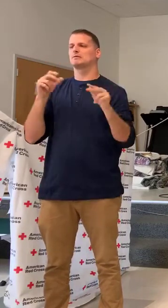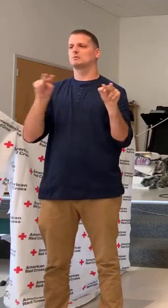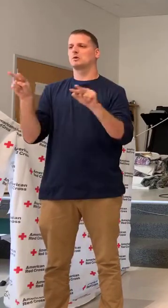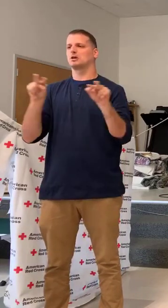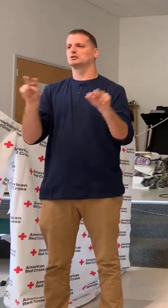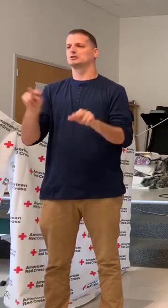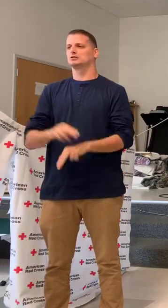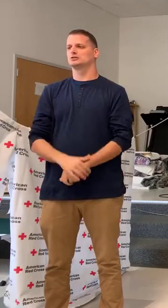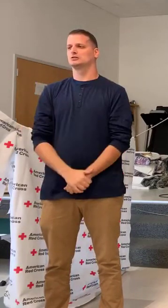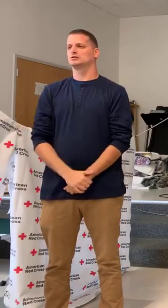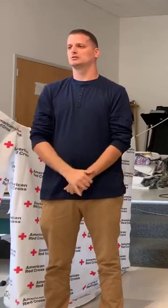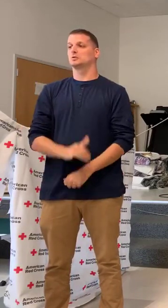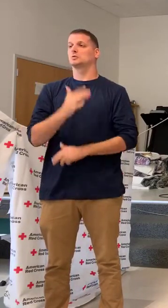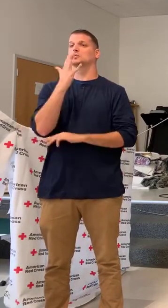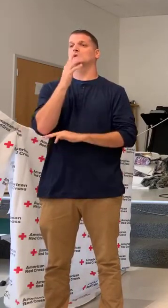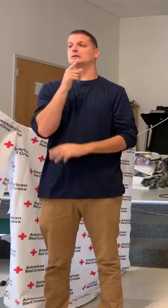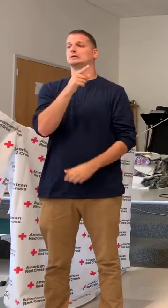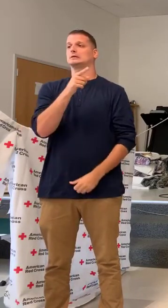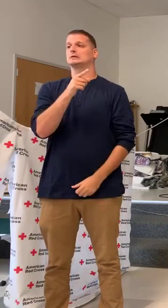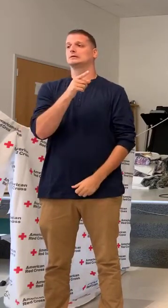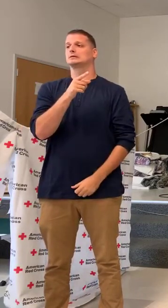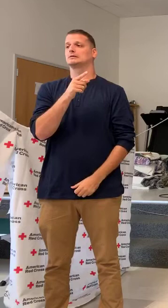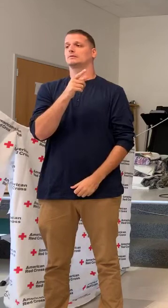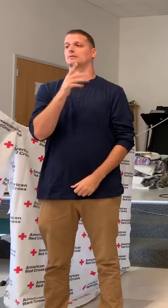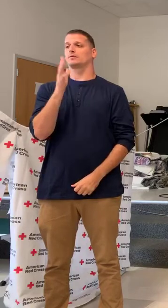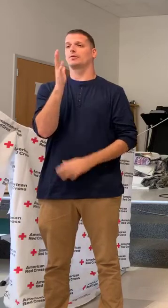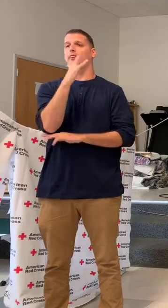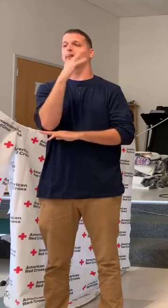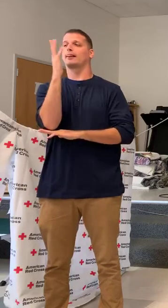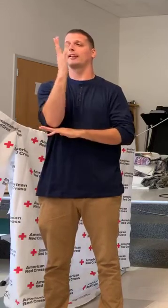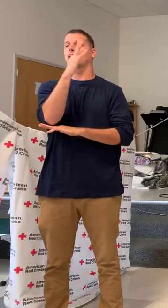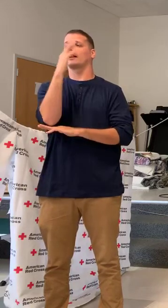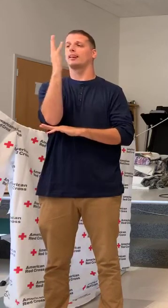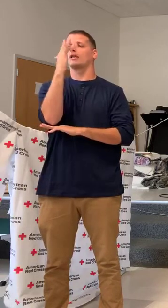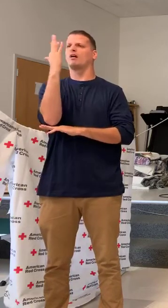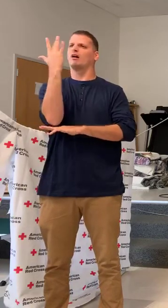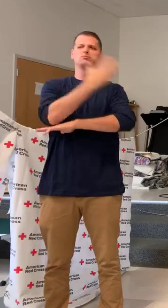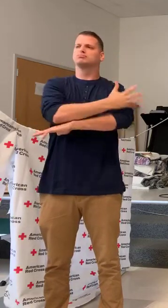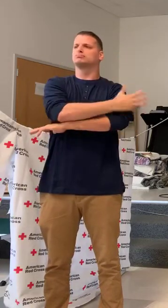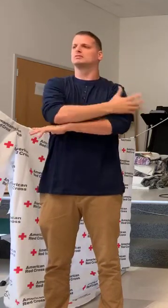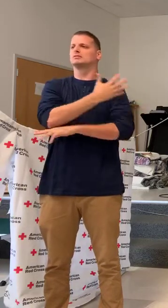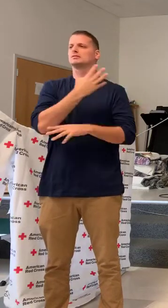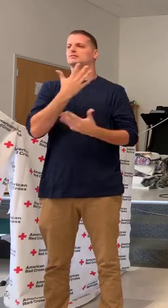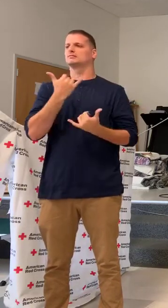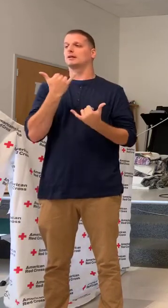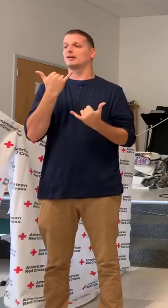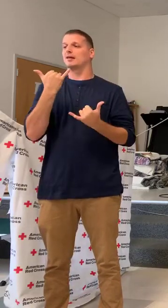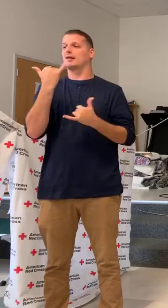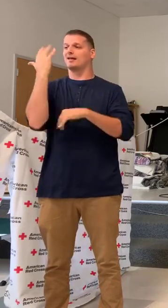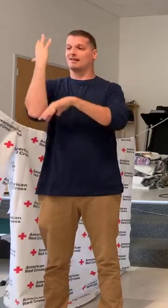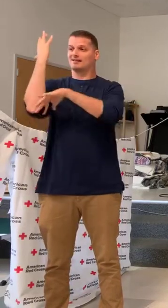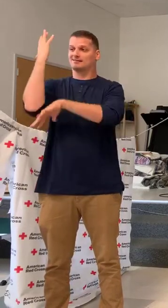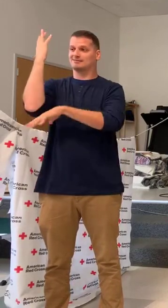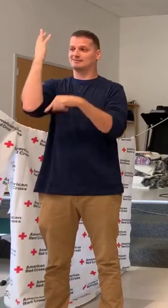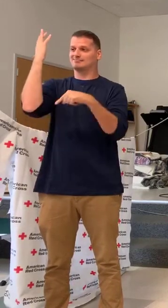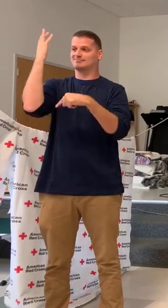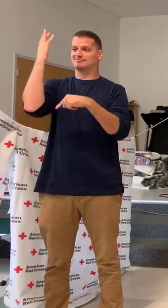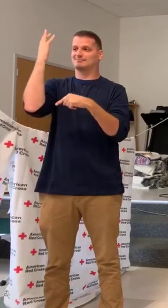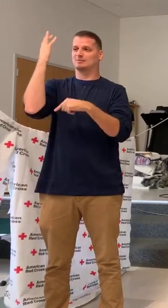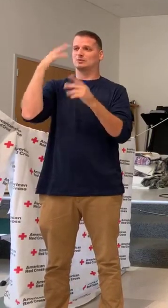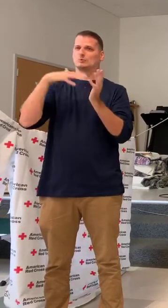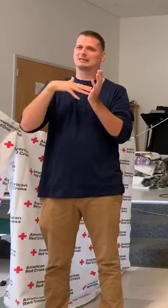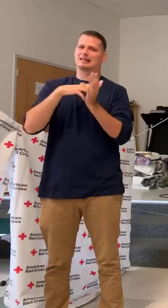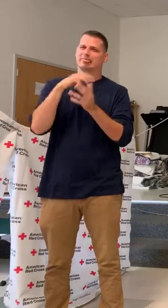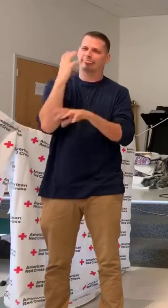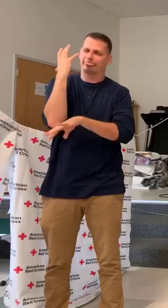typically require a lot of wind or a lot of effort to blow over, it doesn't take much now. So in the fire area,